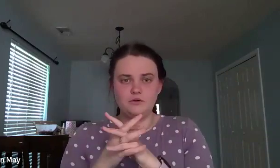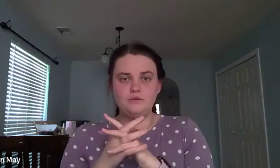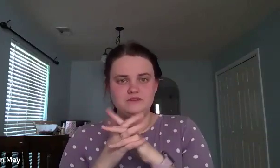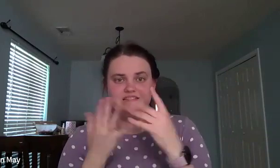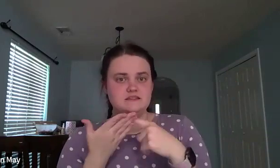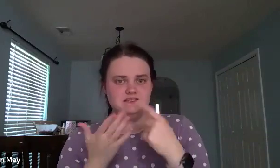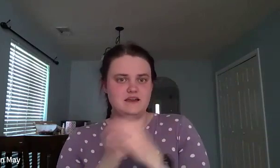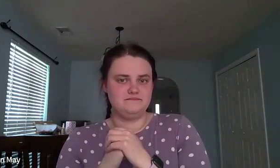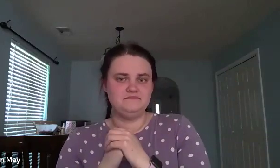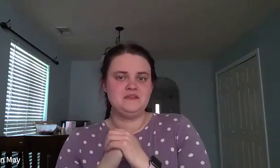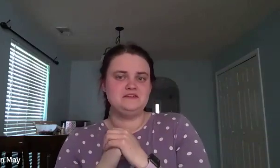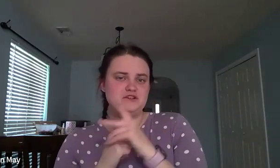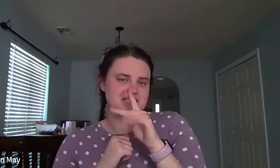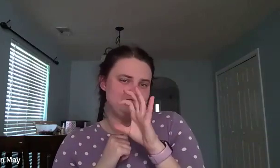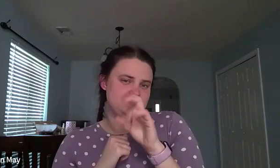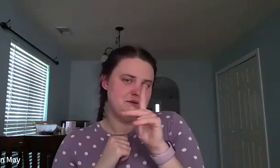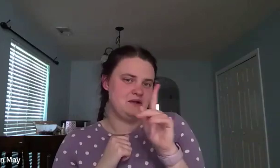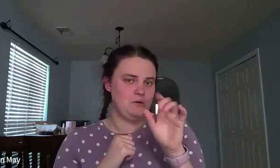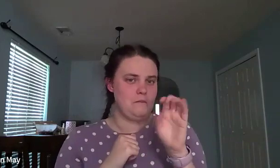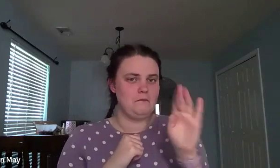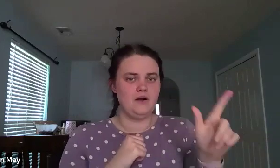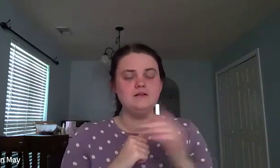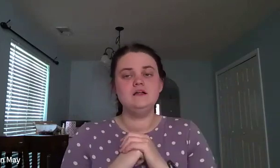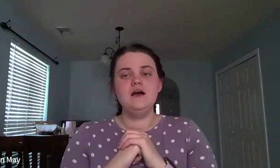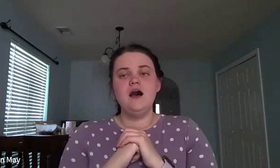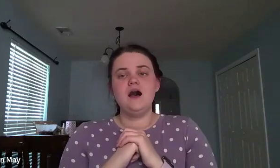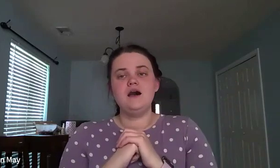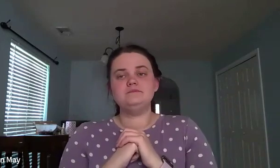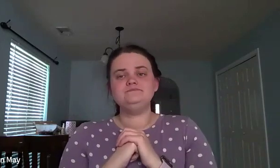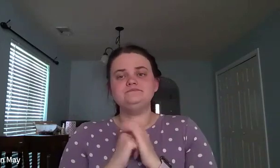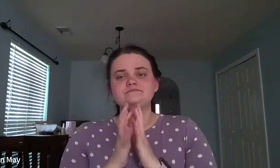or discussed a sign. So it's just been like pickleball.